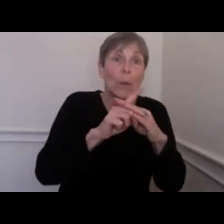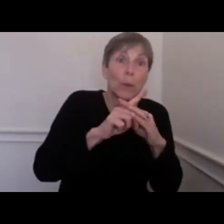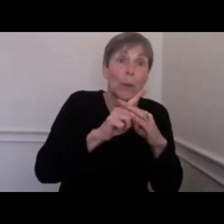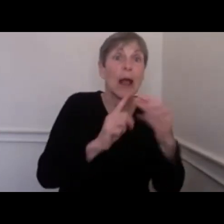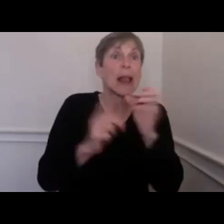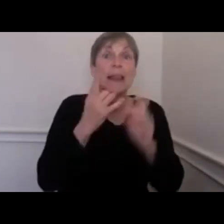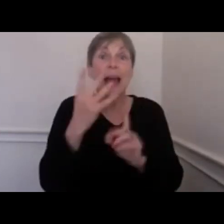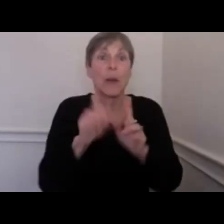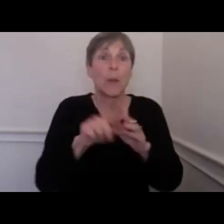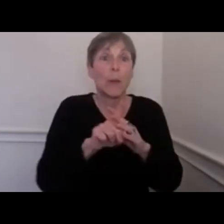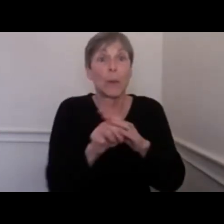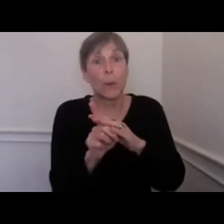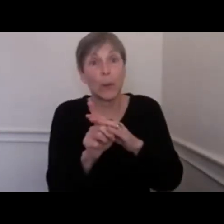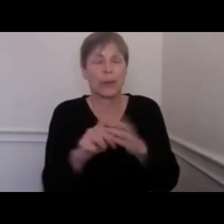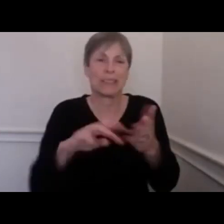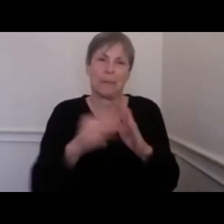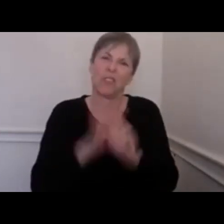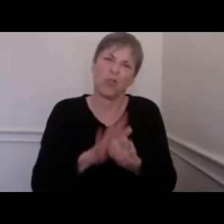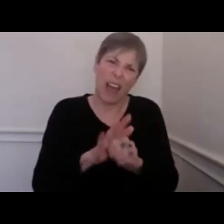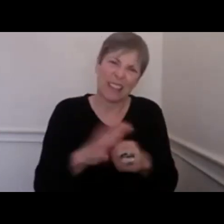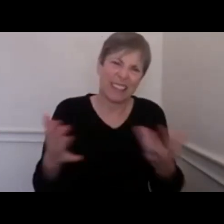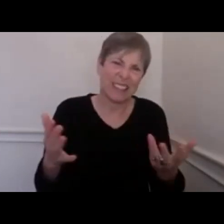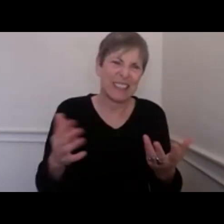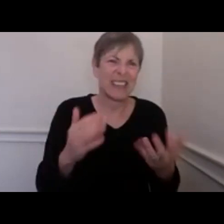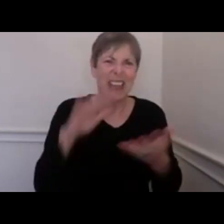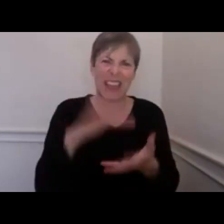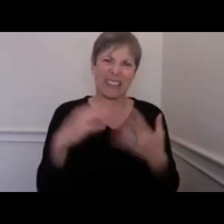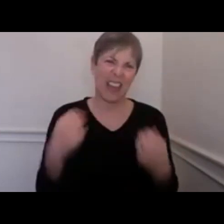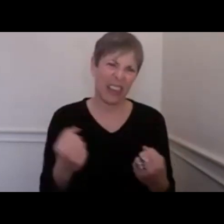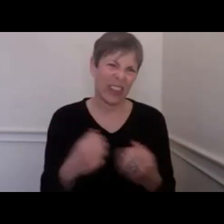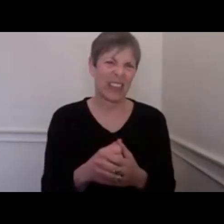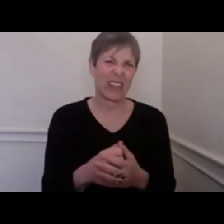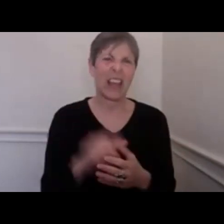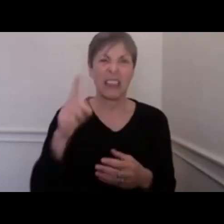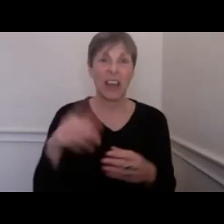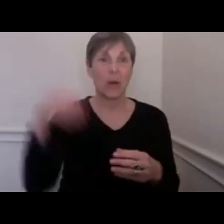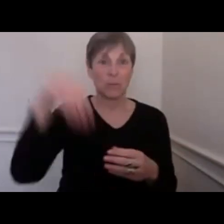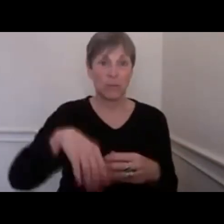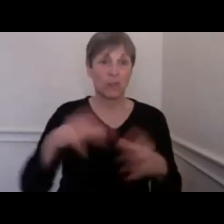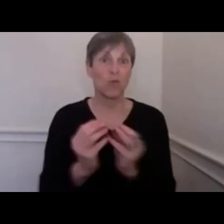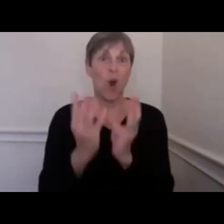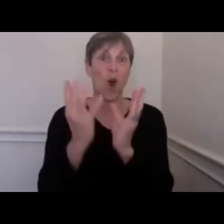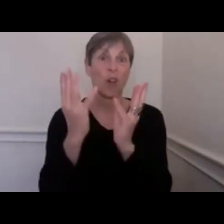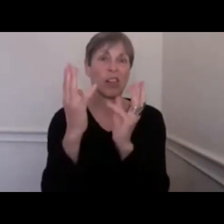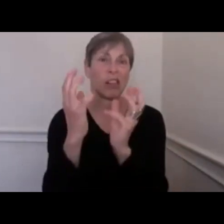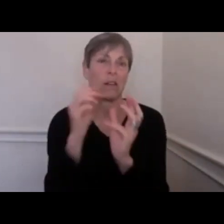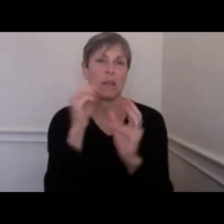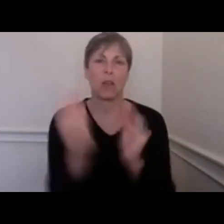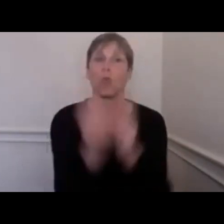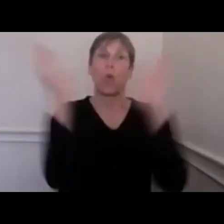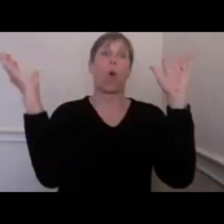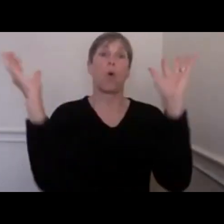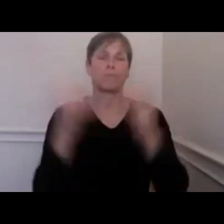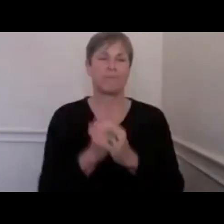healthy and thus less abundant than healthy unstressed seedlings. So whatever you can do, friends, to grow